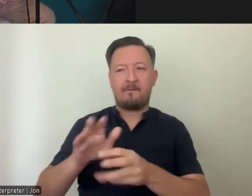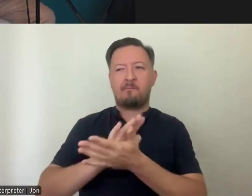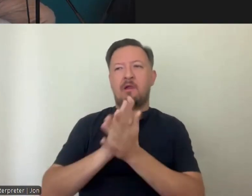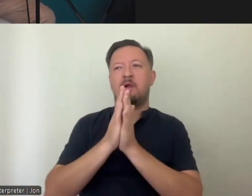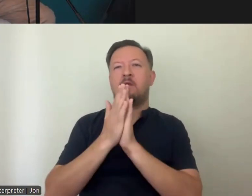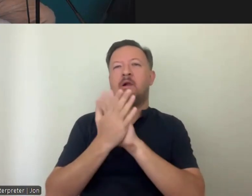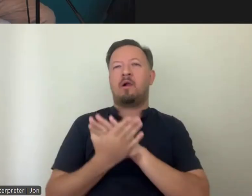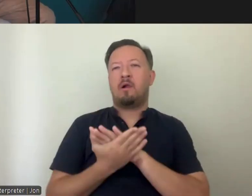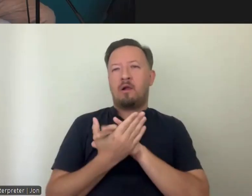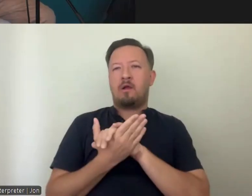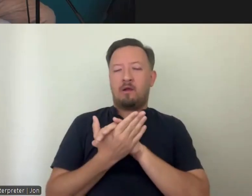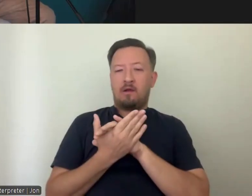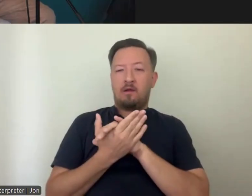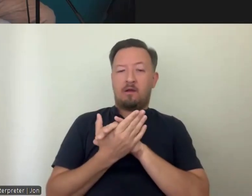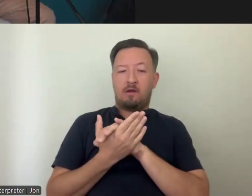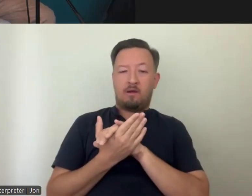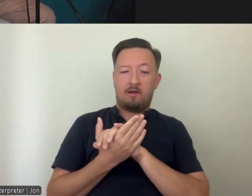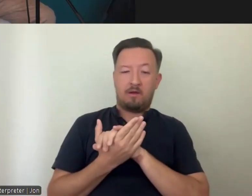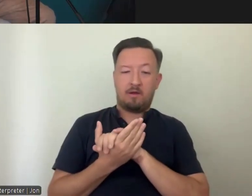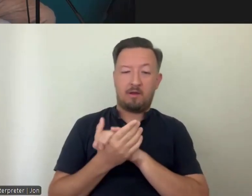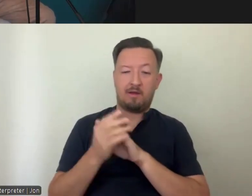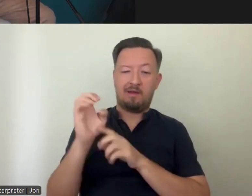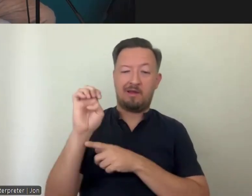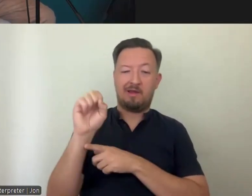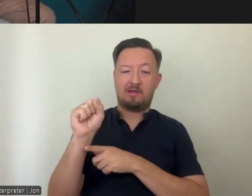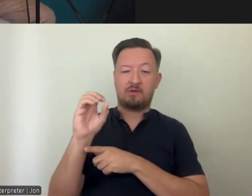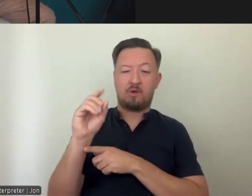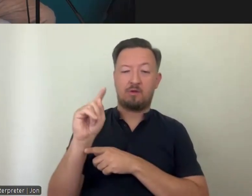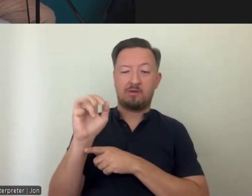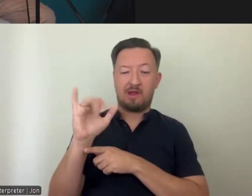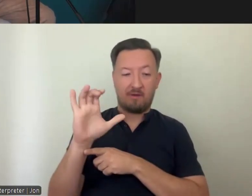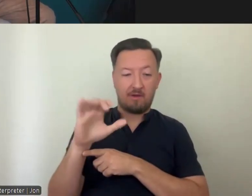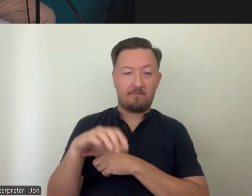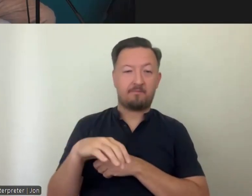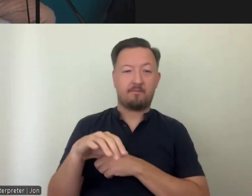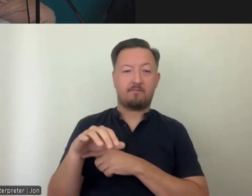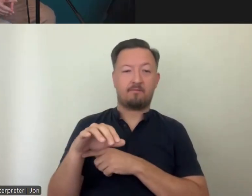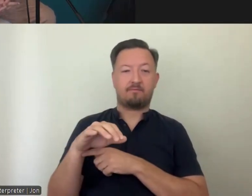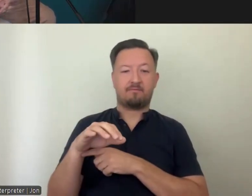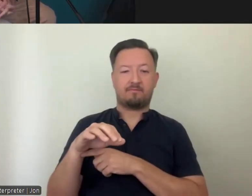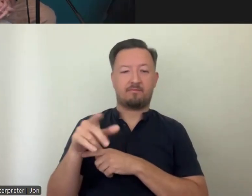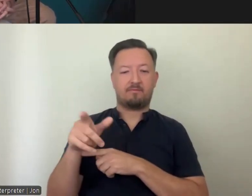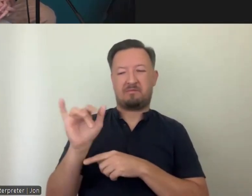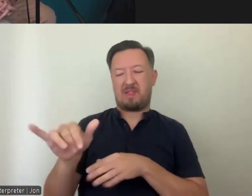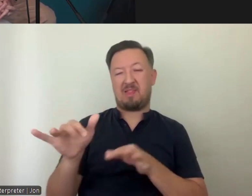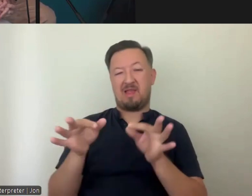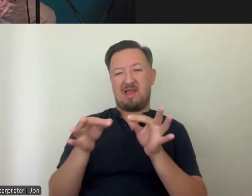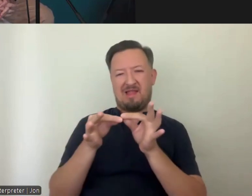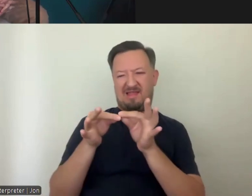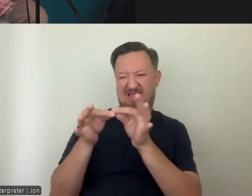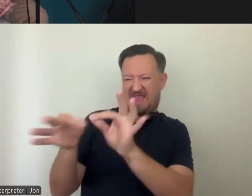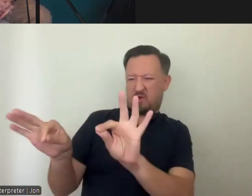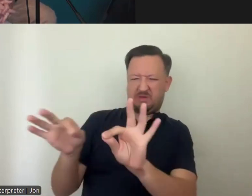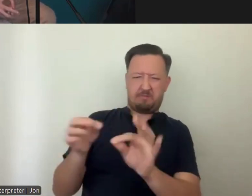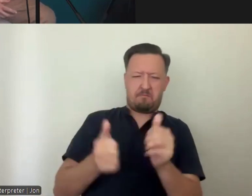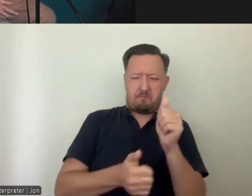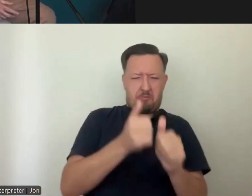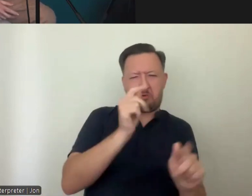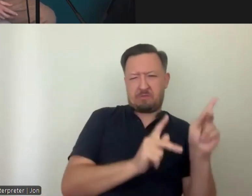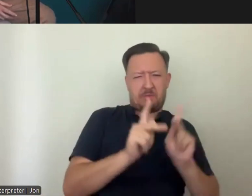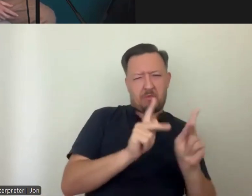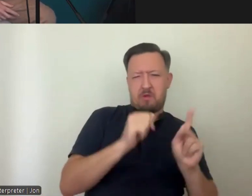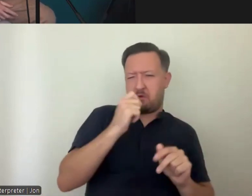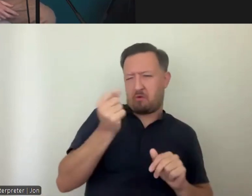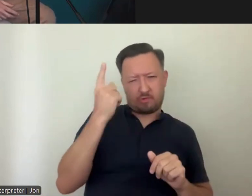becomes esoteric. It becomes a language that very few people can understand. And it becomes